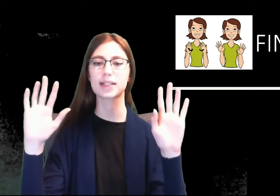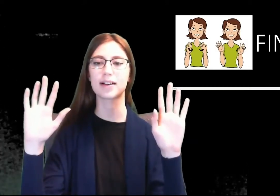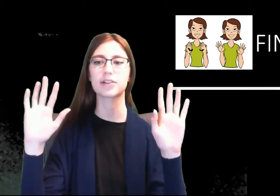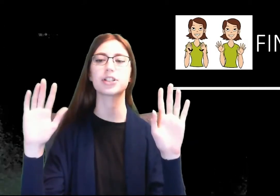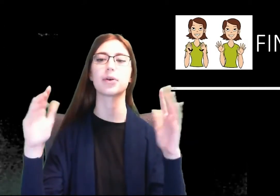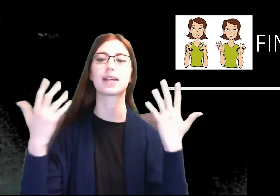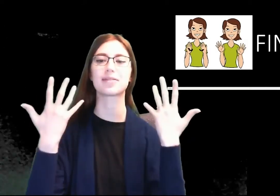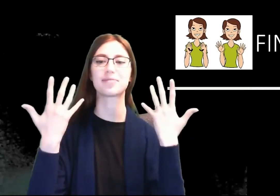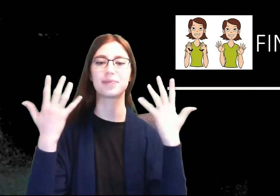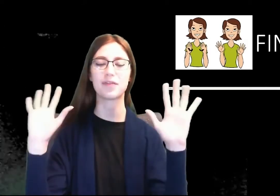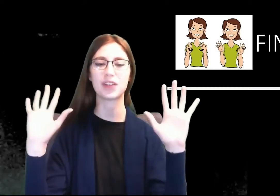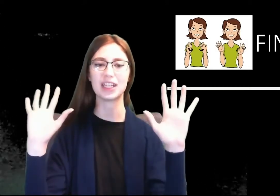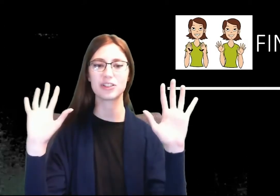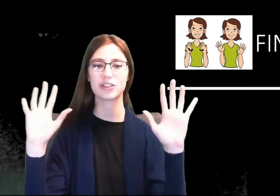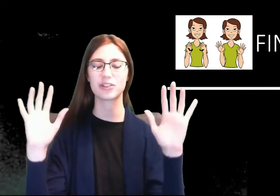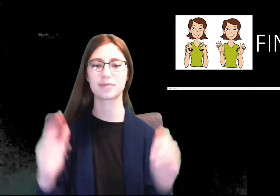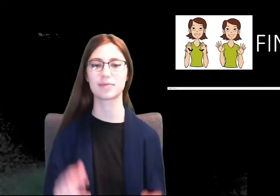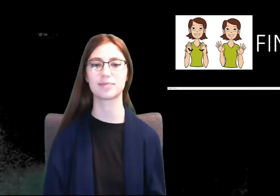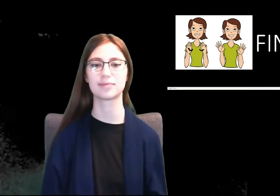are showing. Finish.